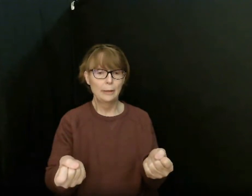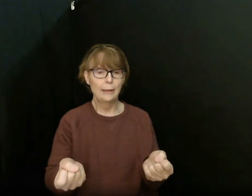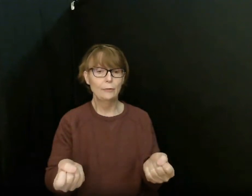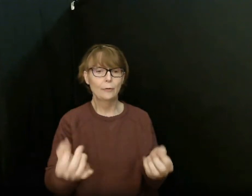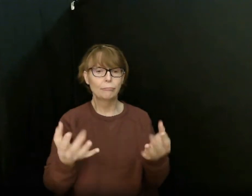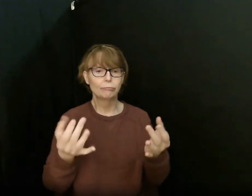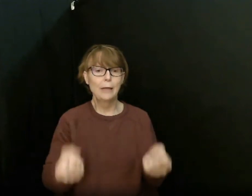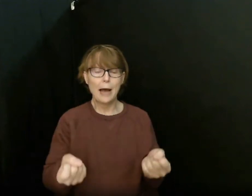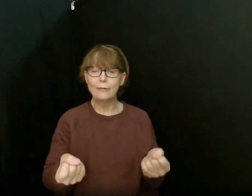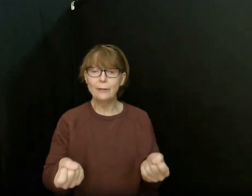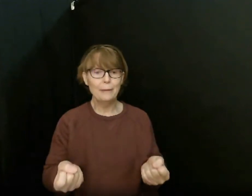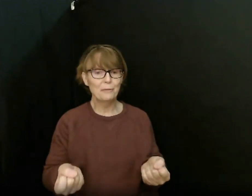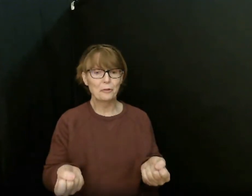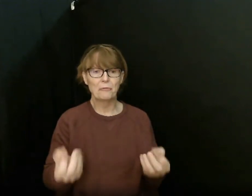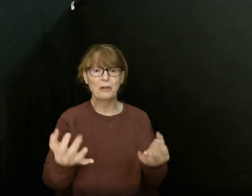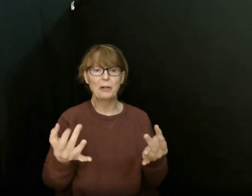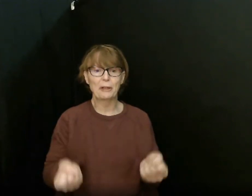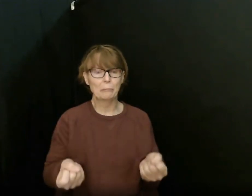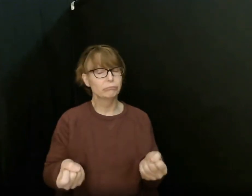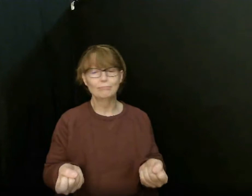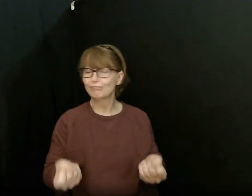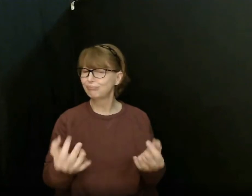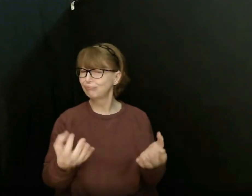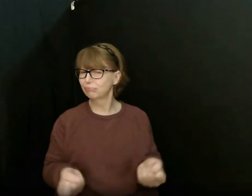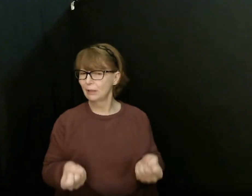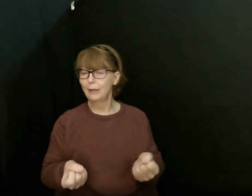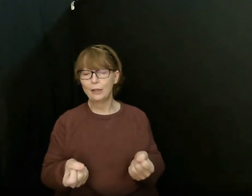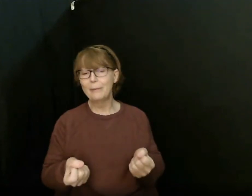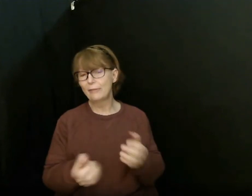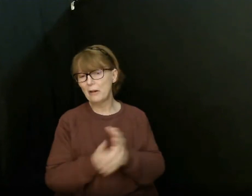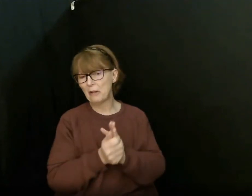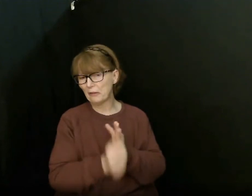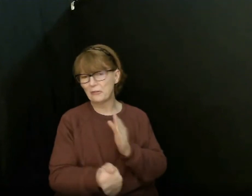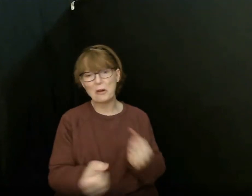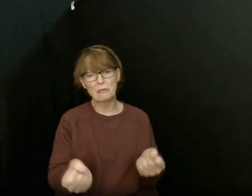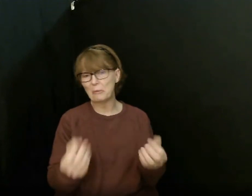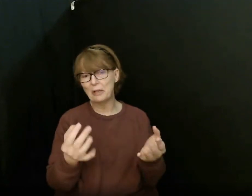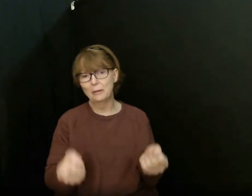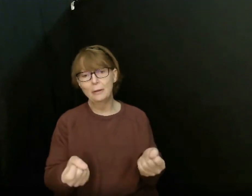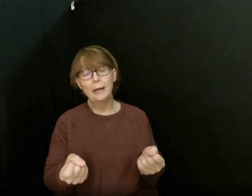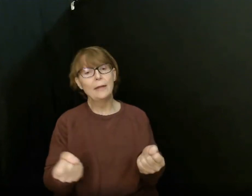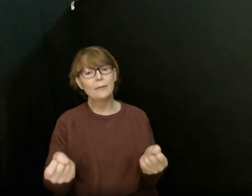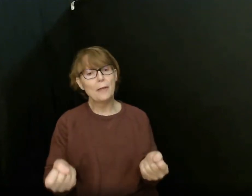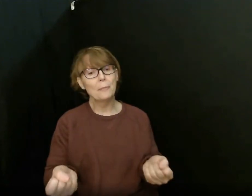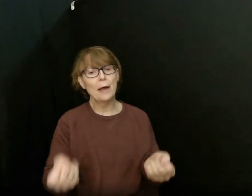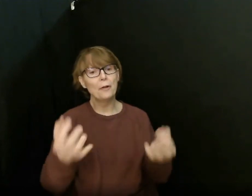it's just I've seen people just very quickly. It means they are like so fluent, and others are